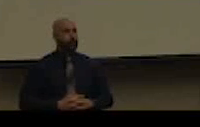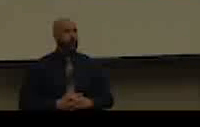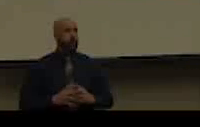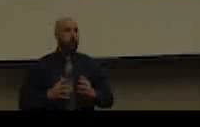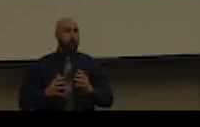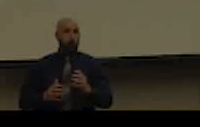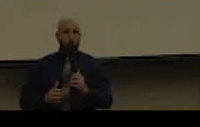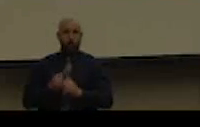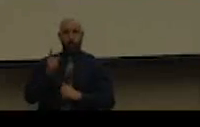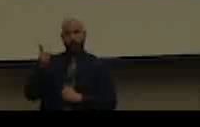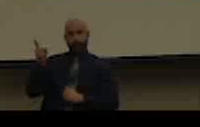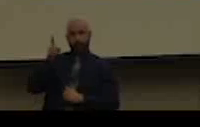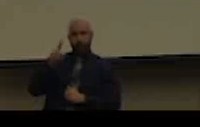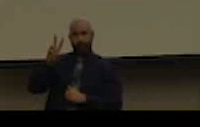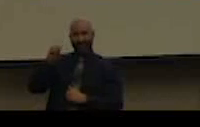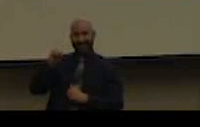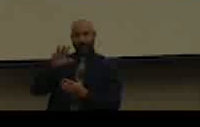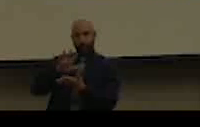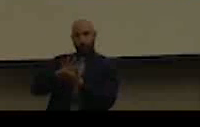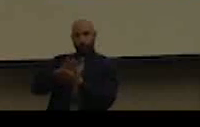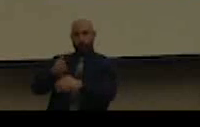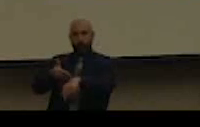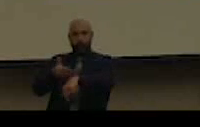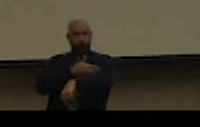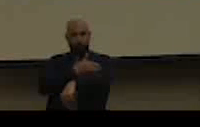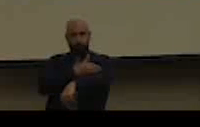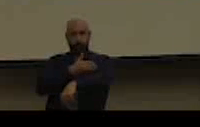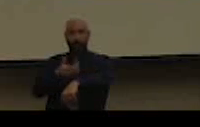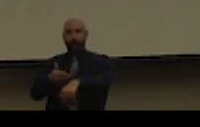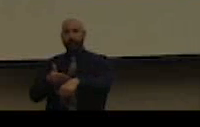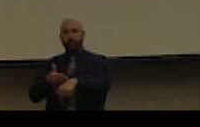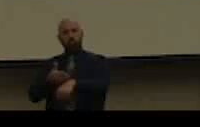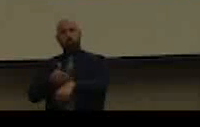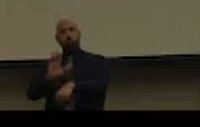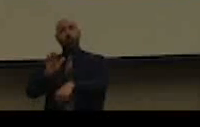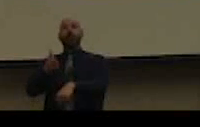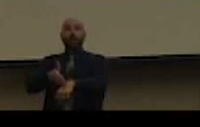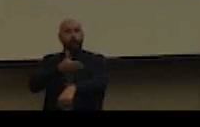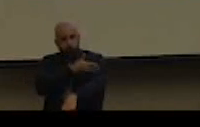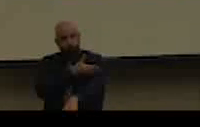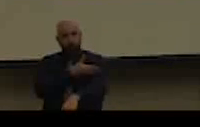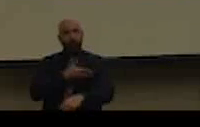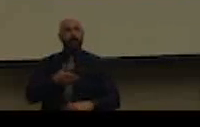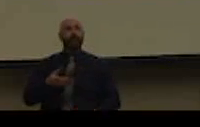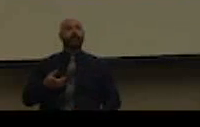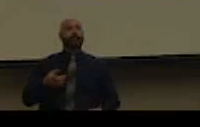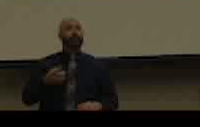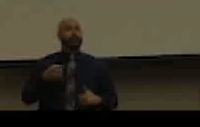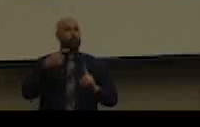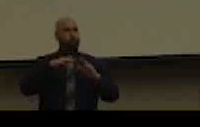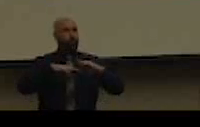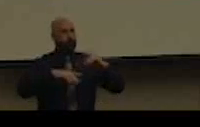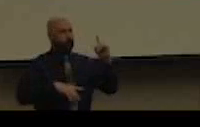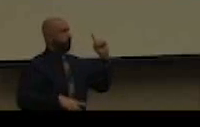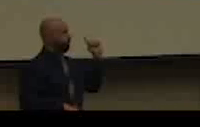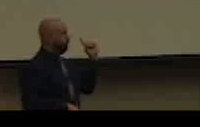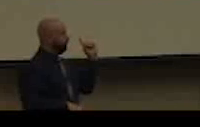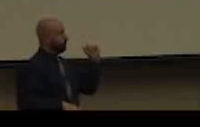sites improved and at very large scale. So just to point you to the bottom of this, of the participating